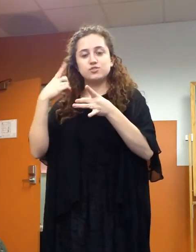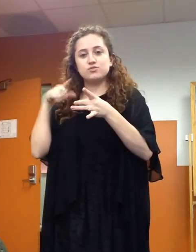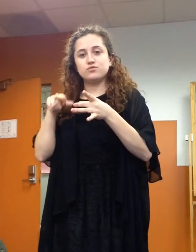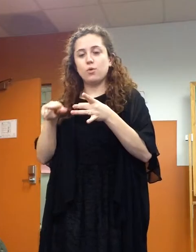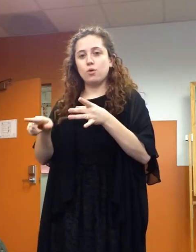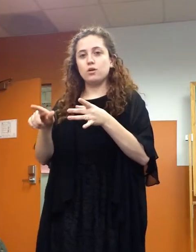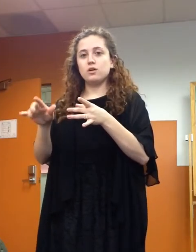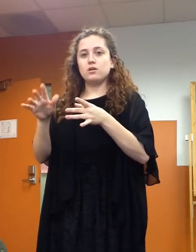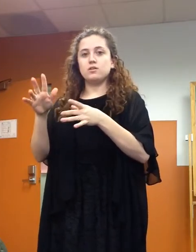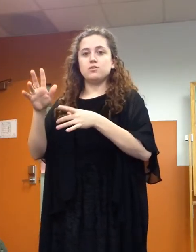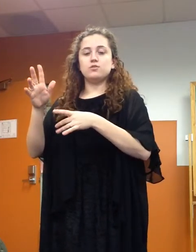thought.